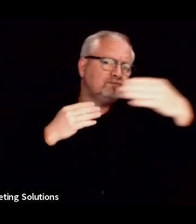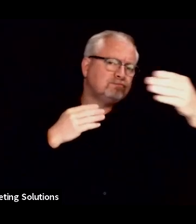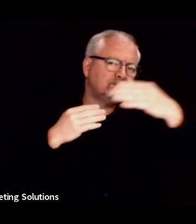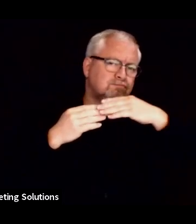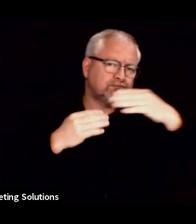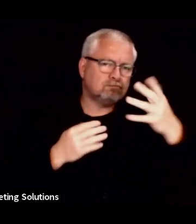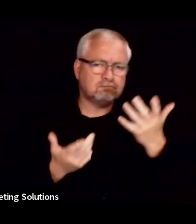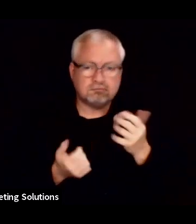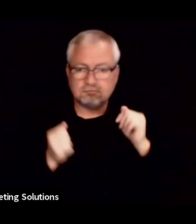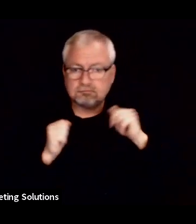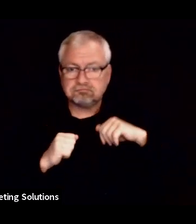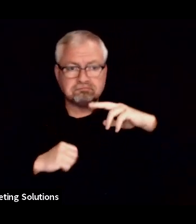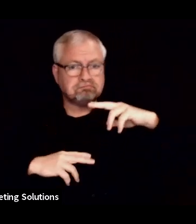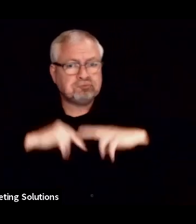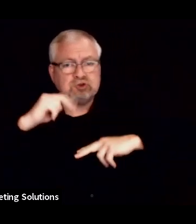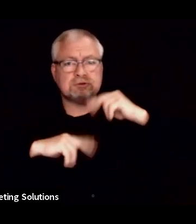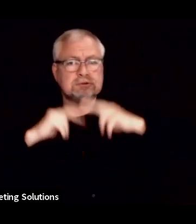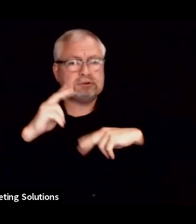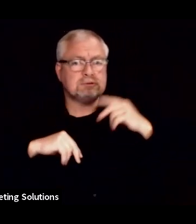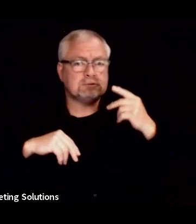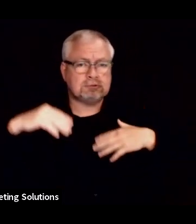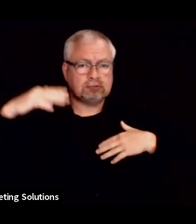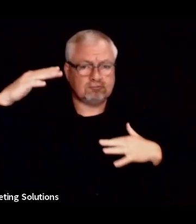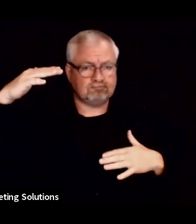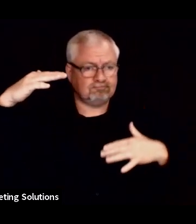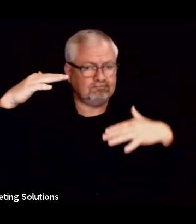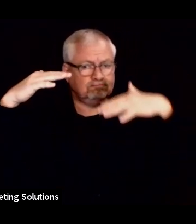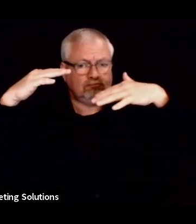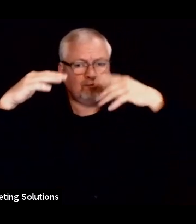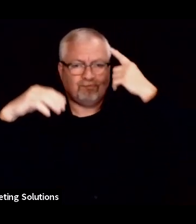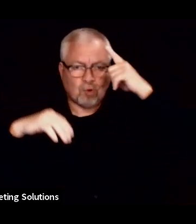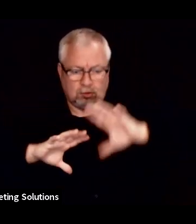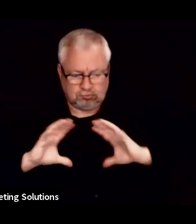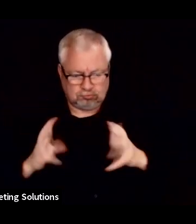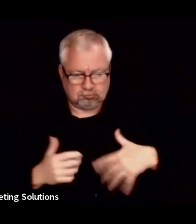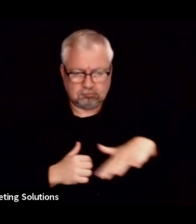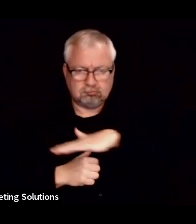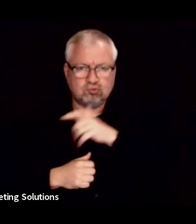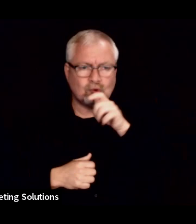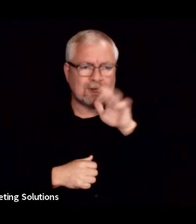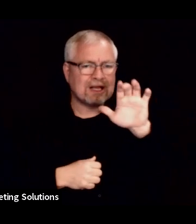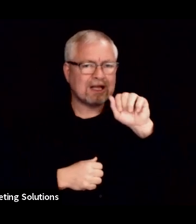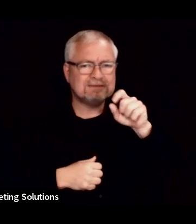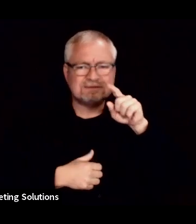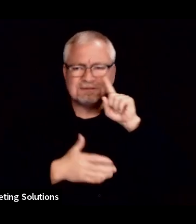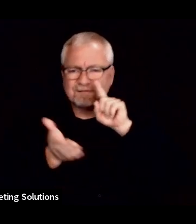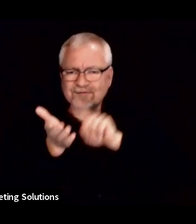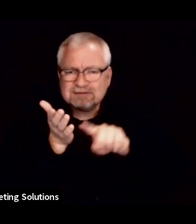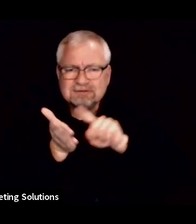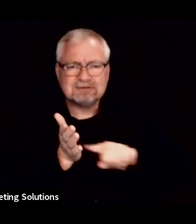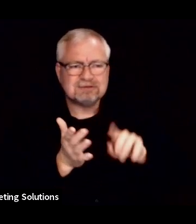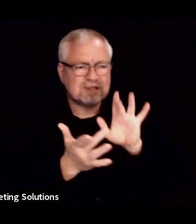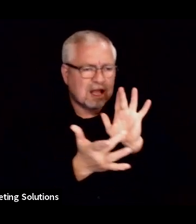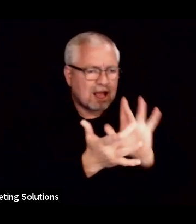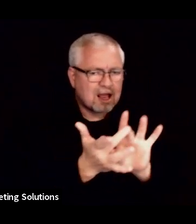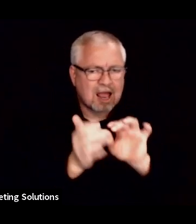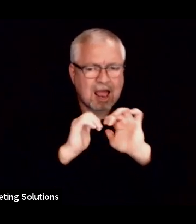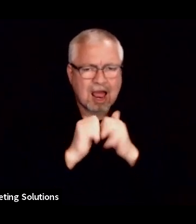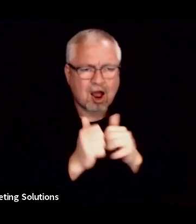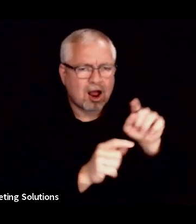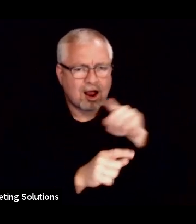case investigations and follow-up and contact tracing, which are so critical. It isn't just testing for testing's sake,